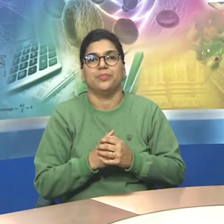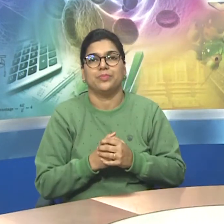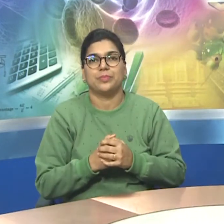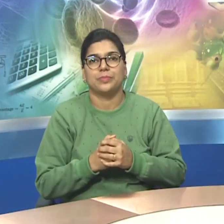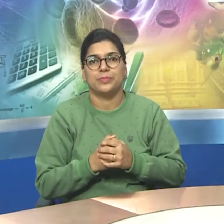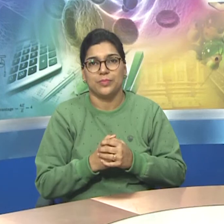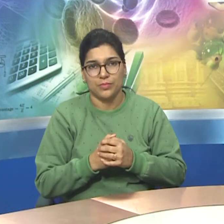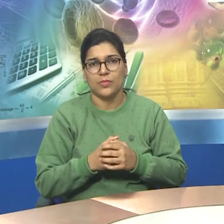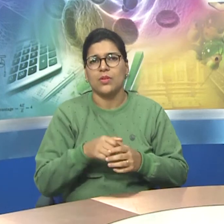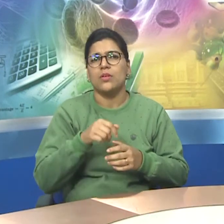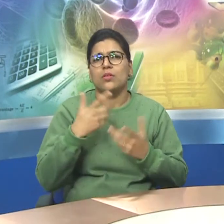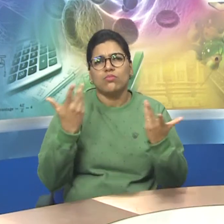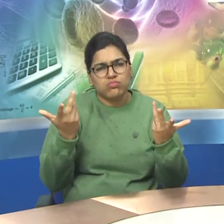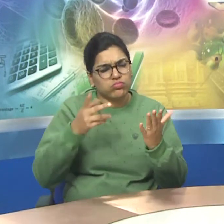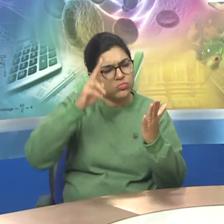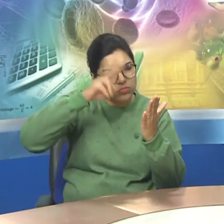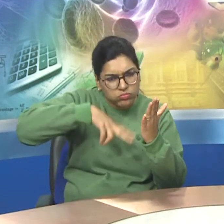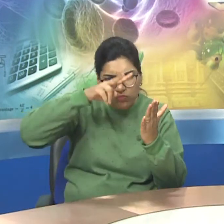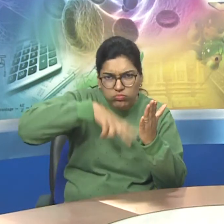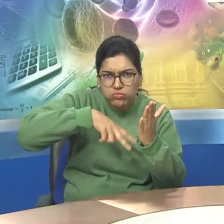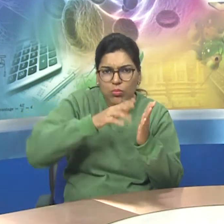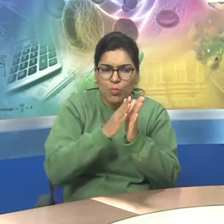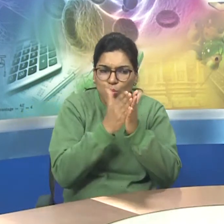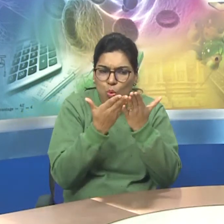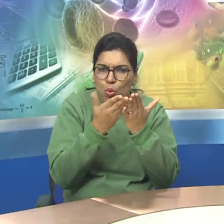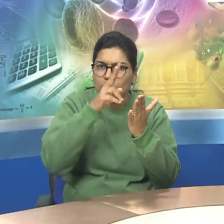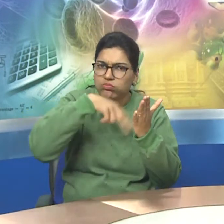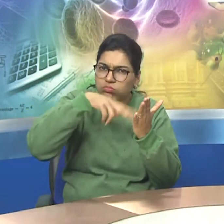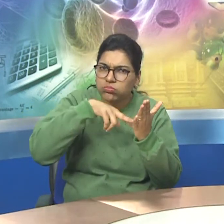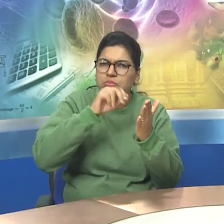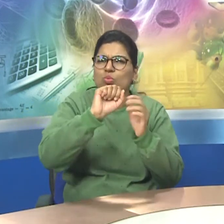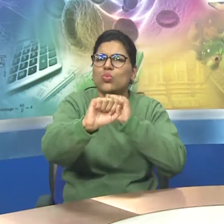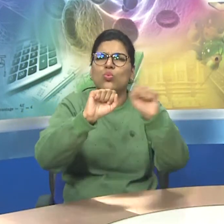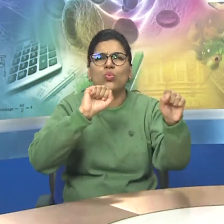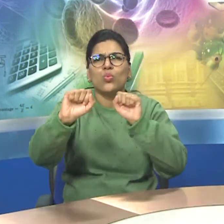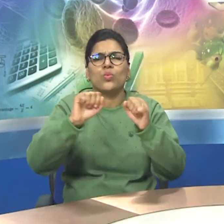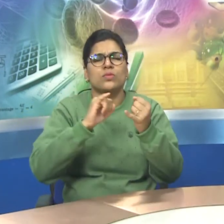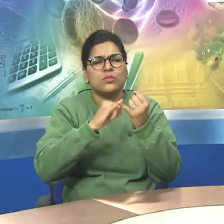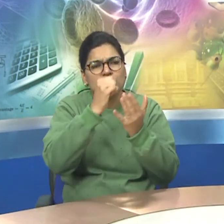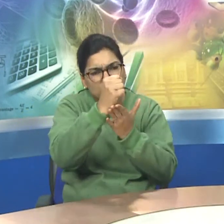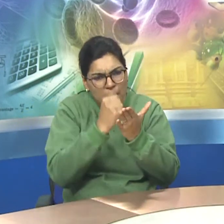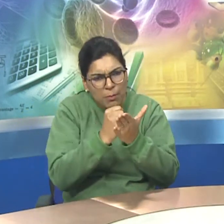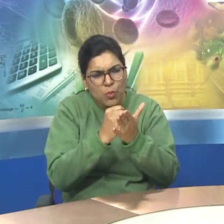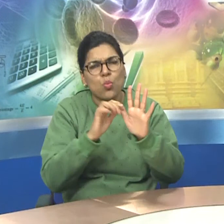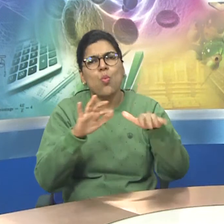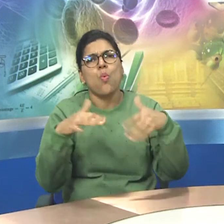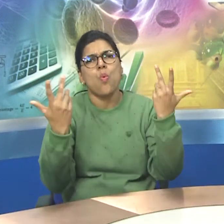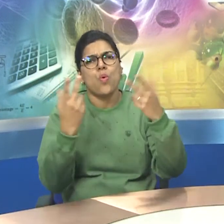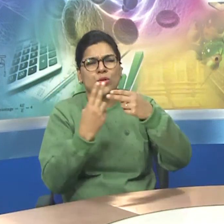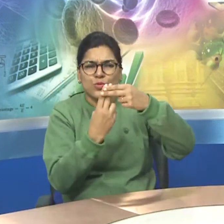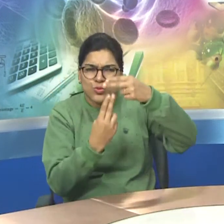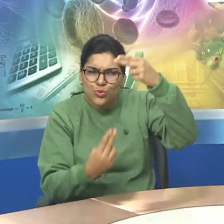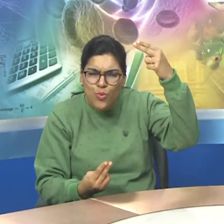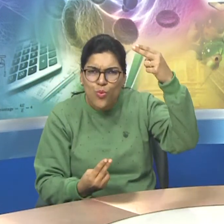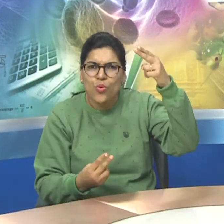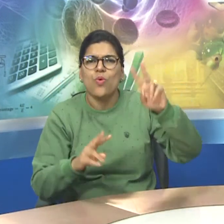You can see there are some people who read a book of any subject or